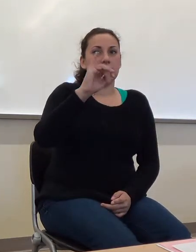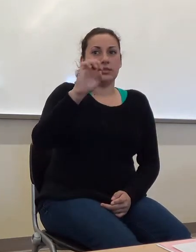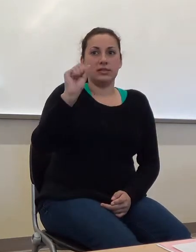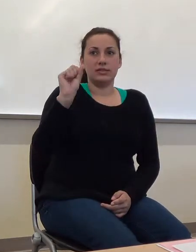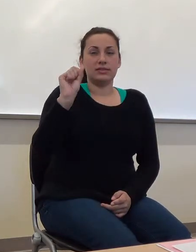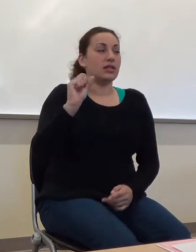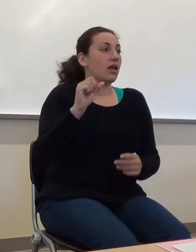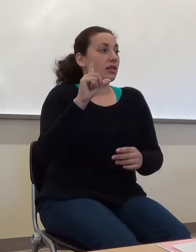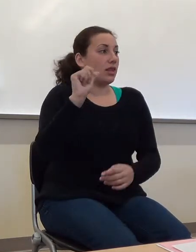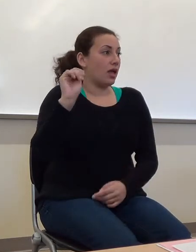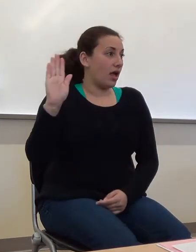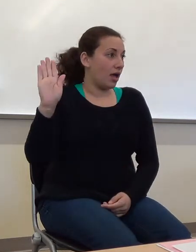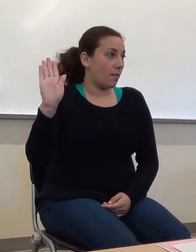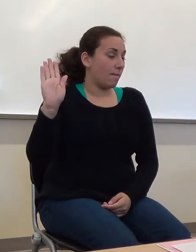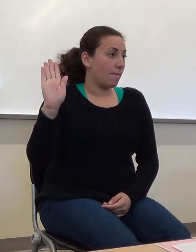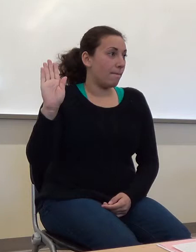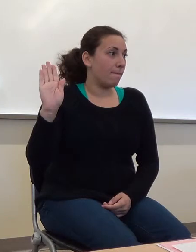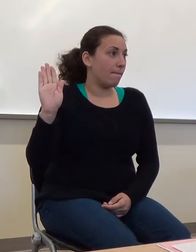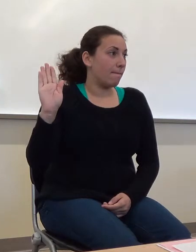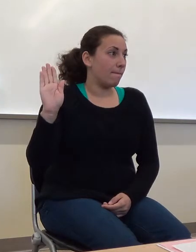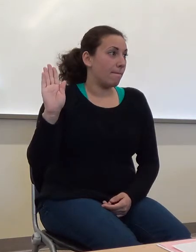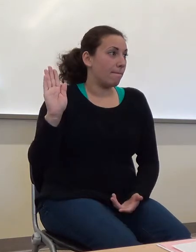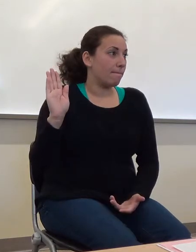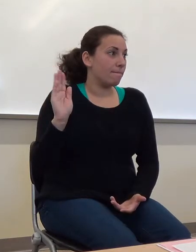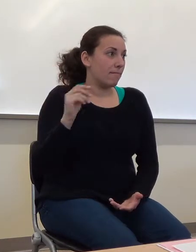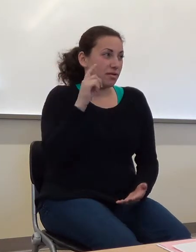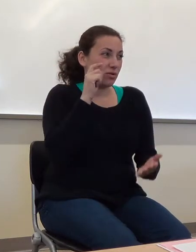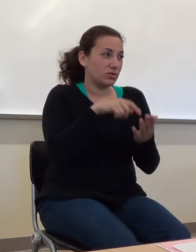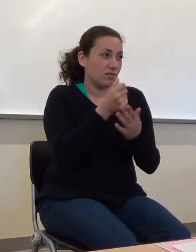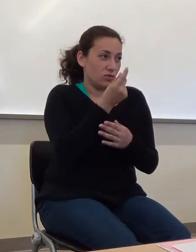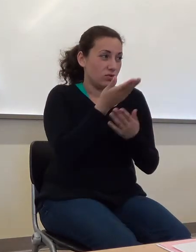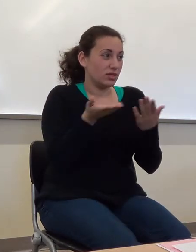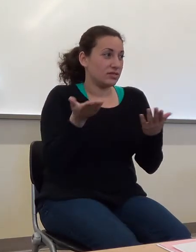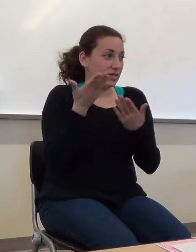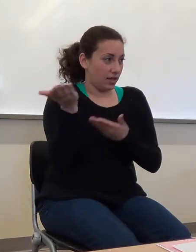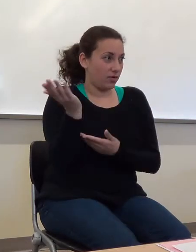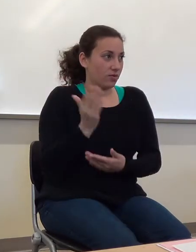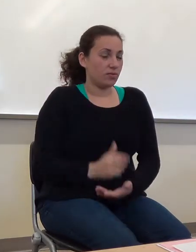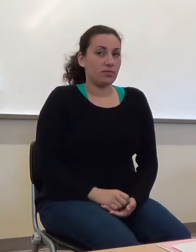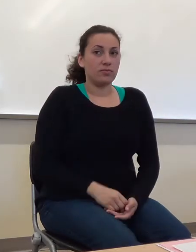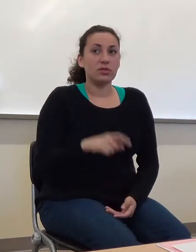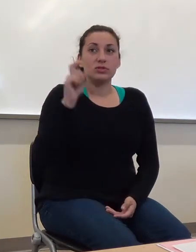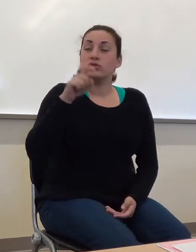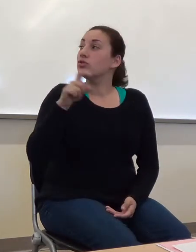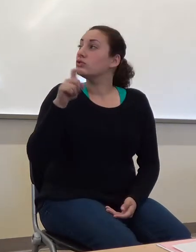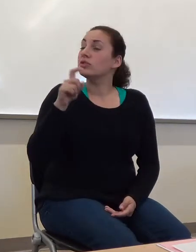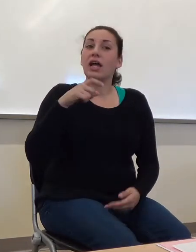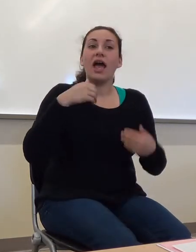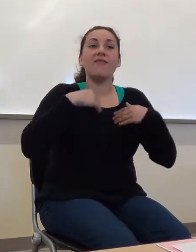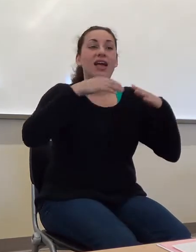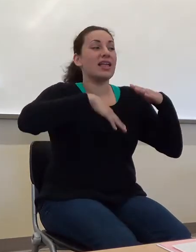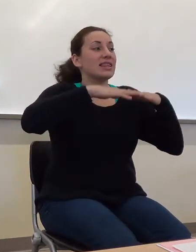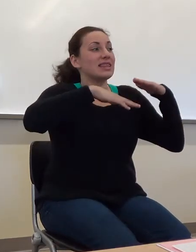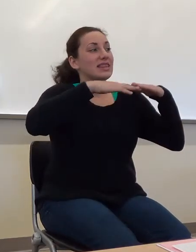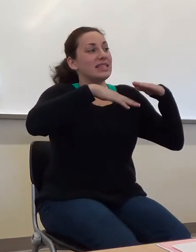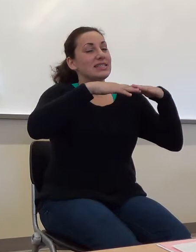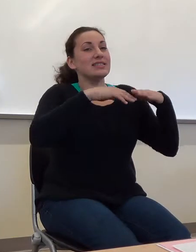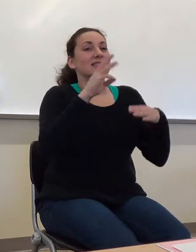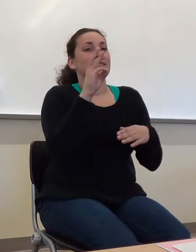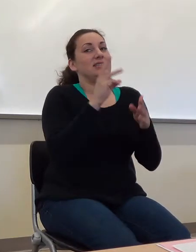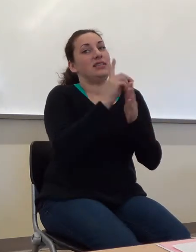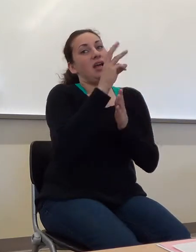person too, there's not a note there, but you should have at least 6 hours by this